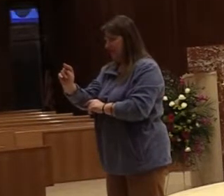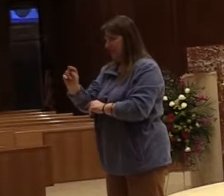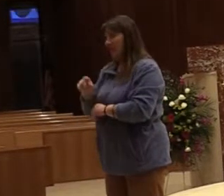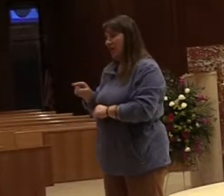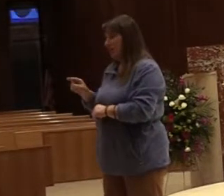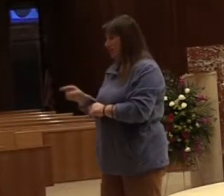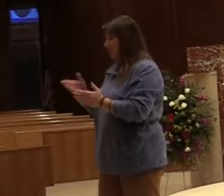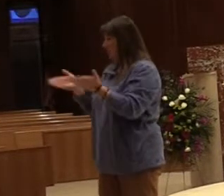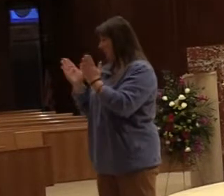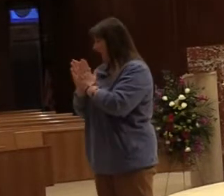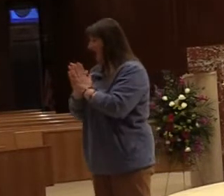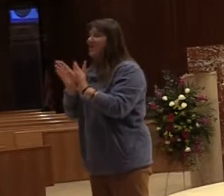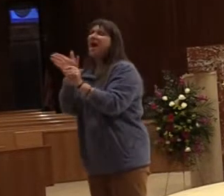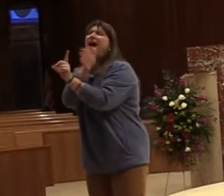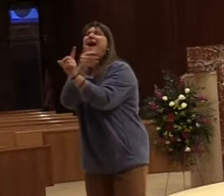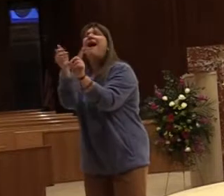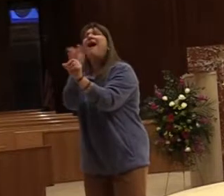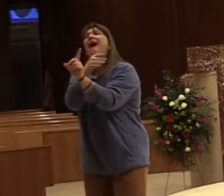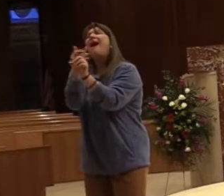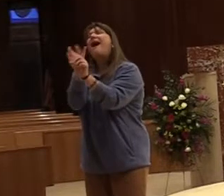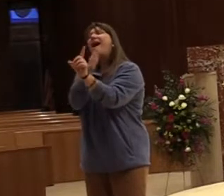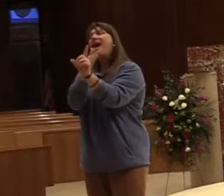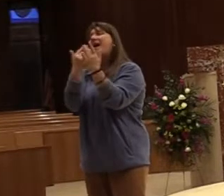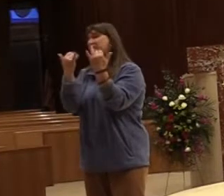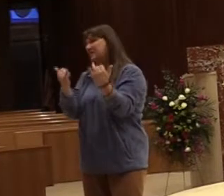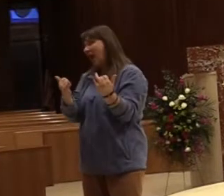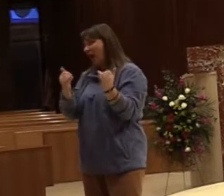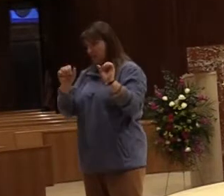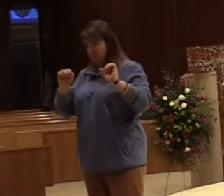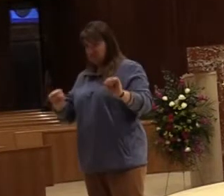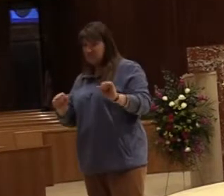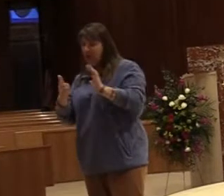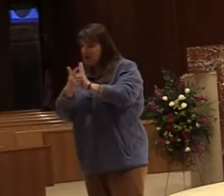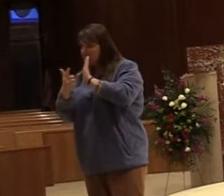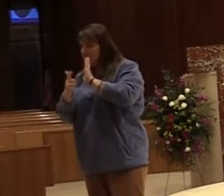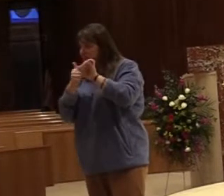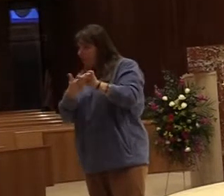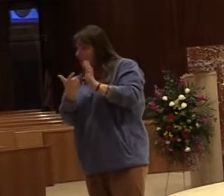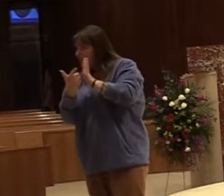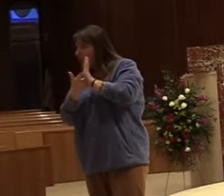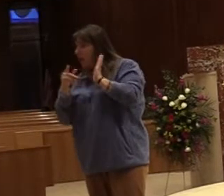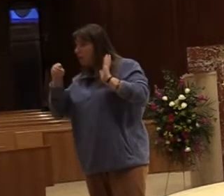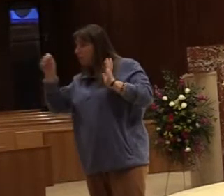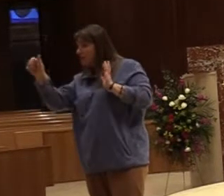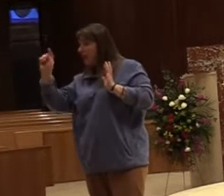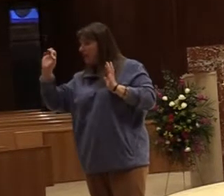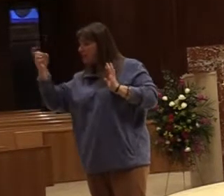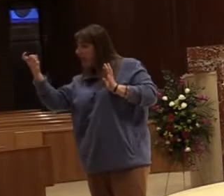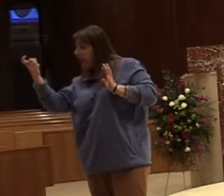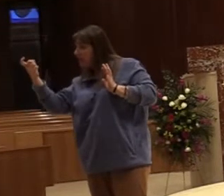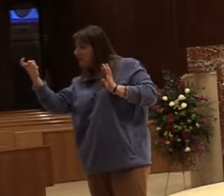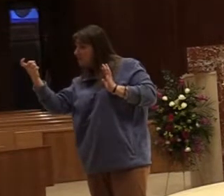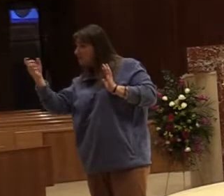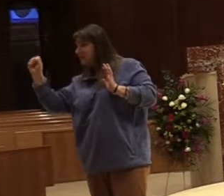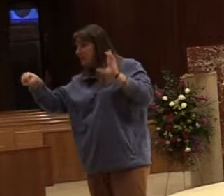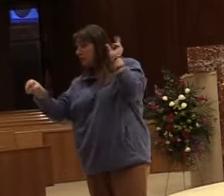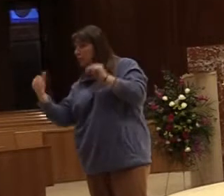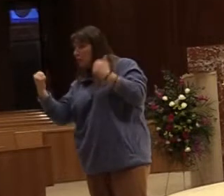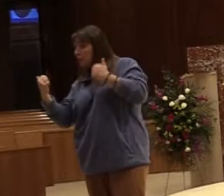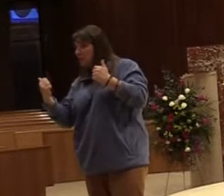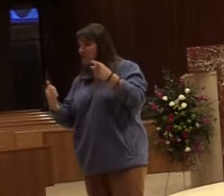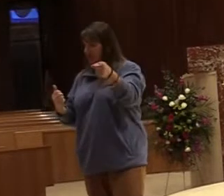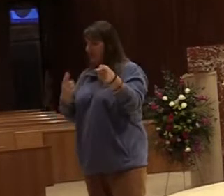it lawful to pay taxes to Caesar or not? This dilemma and question is simple. If he said that taxes should be